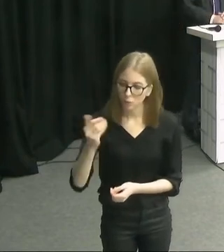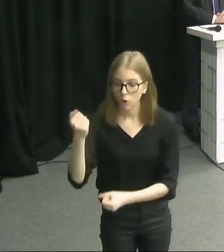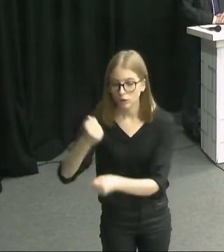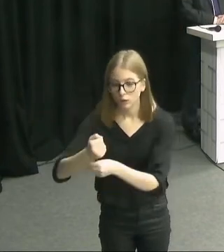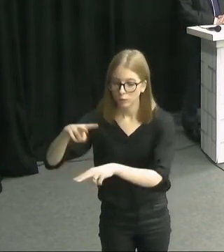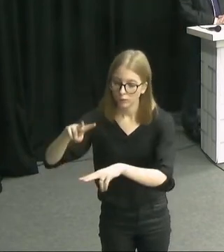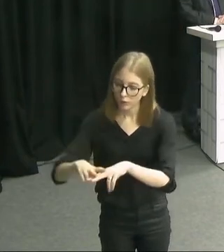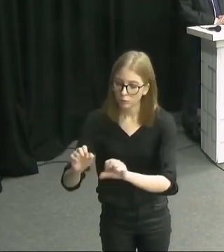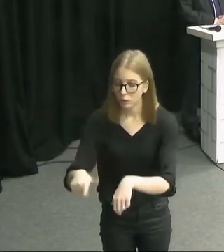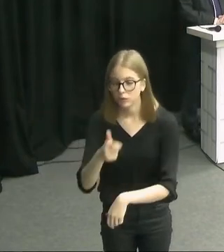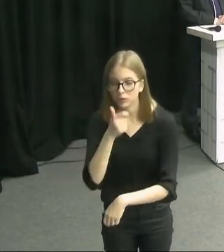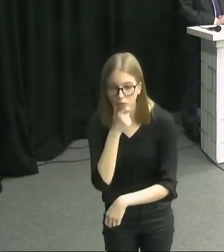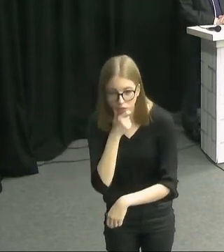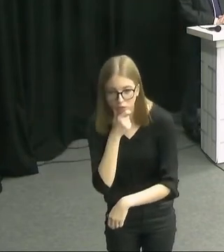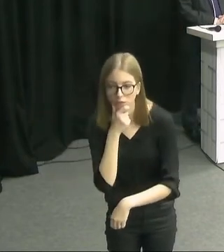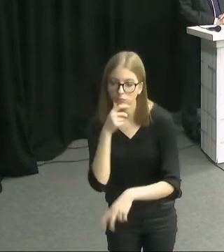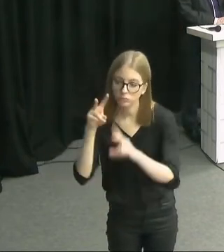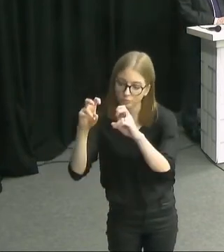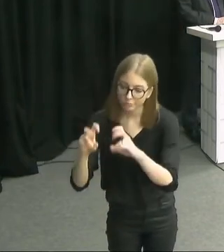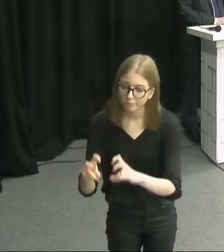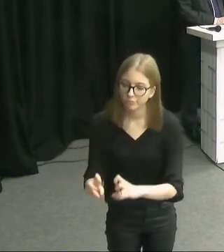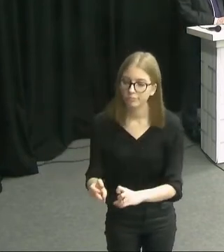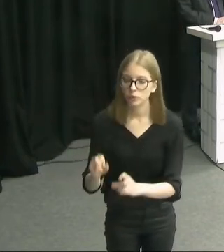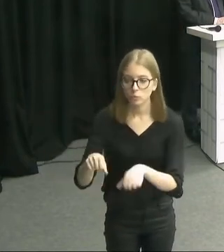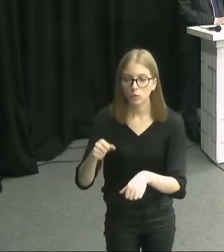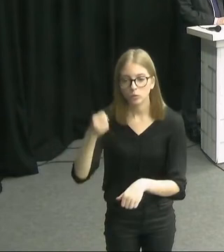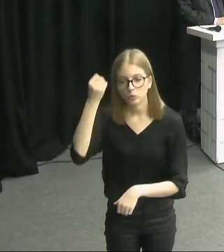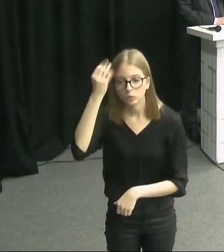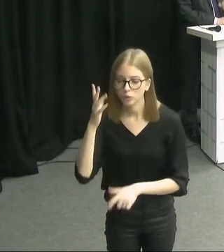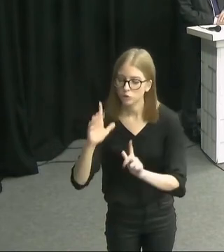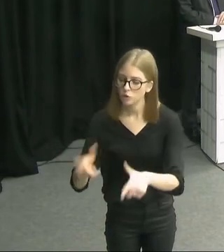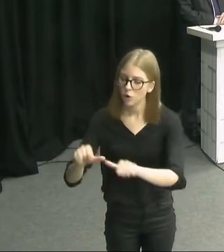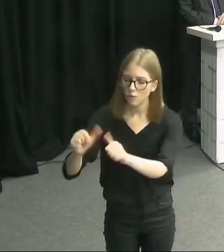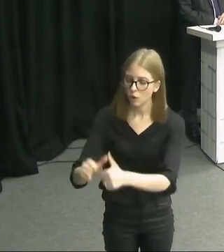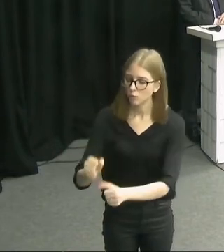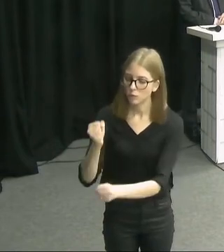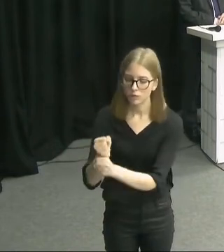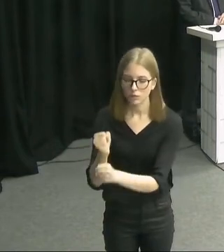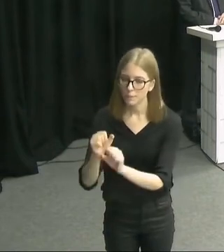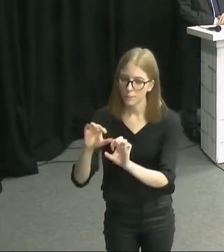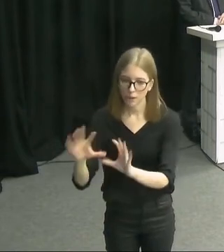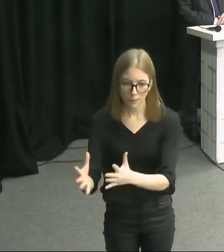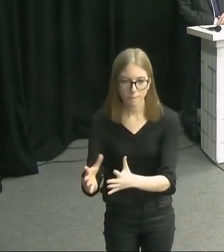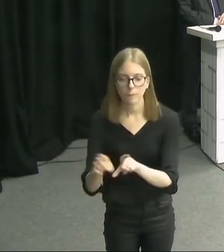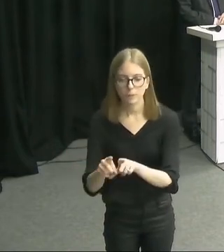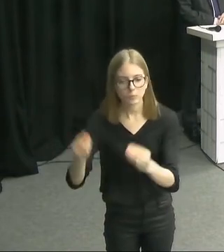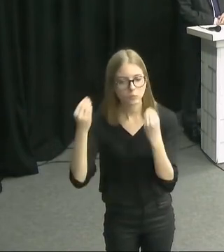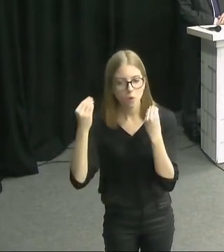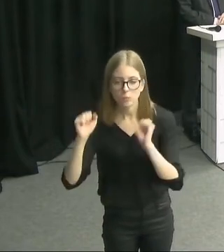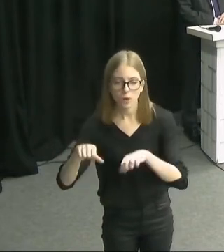And then they can see also what they can learn in this area. Thank you. Thank you. Now, Professor Arturas.